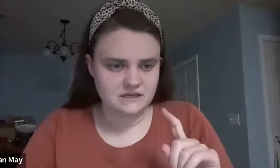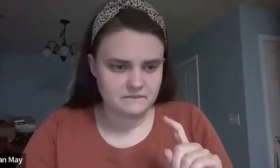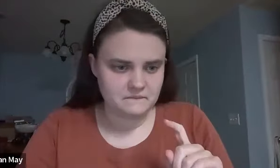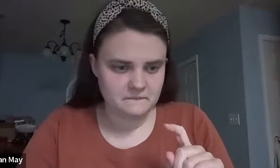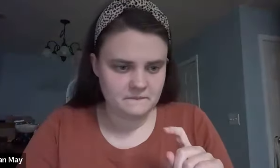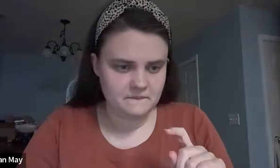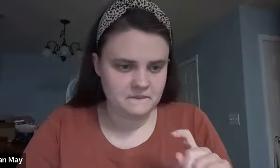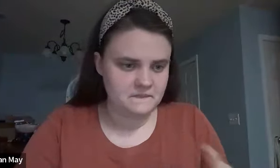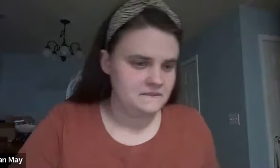second.